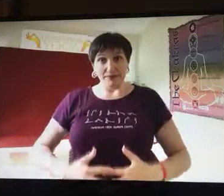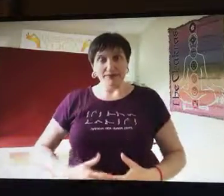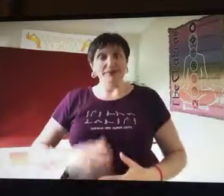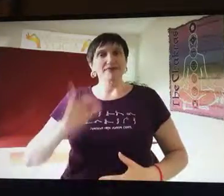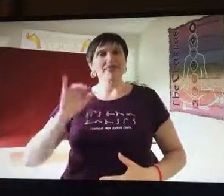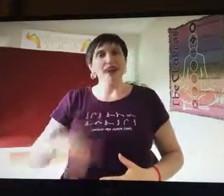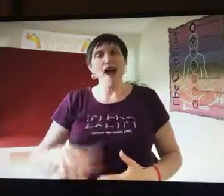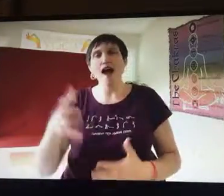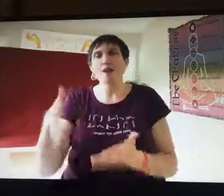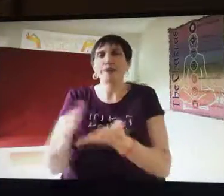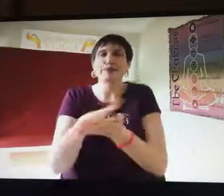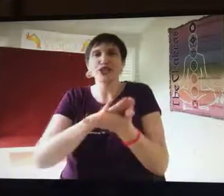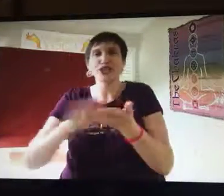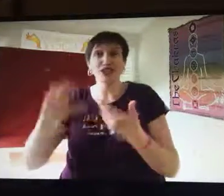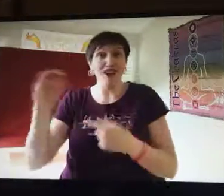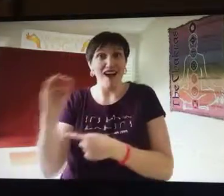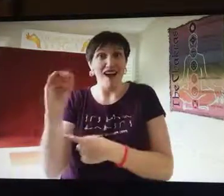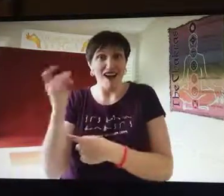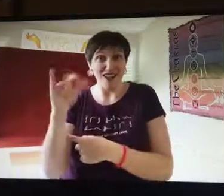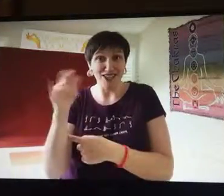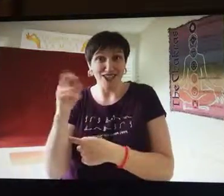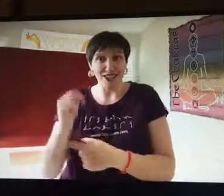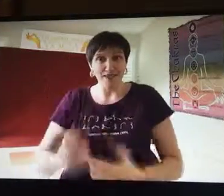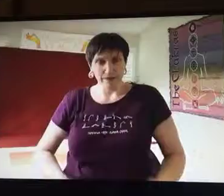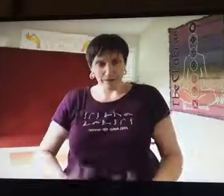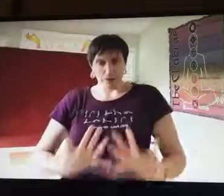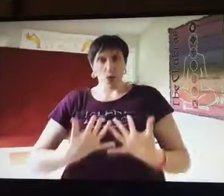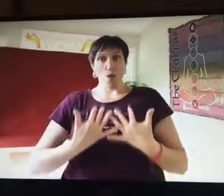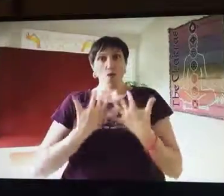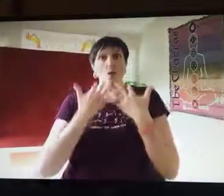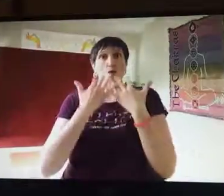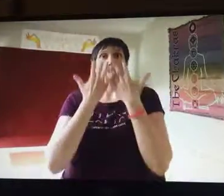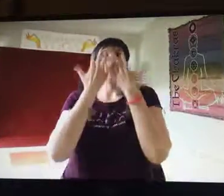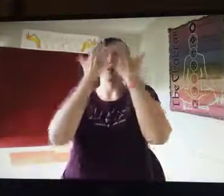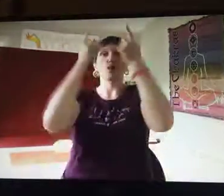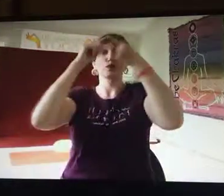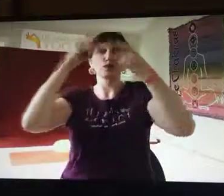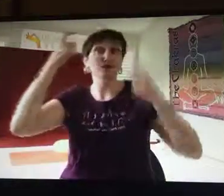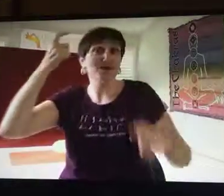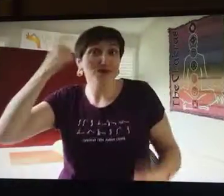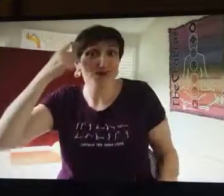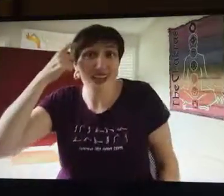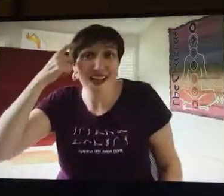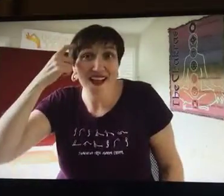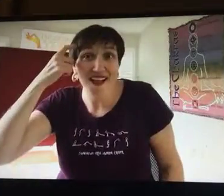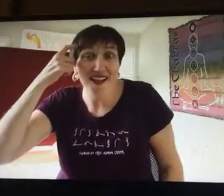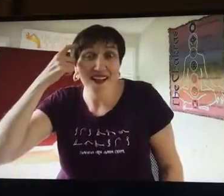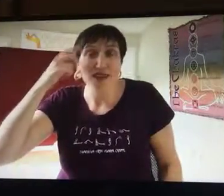When you're breathing through your abdomen, that is pure oxygen flowing up to your brain.